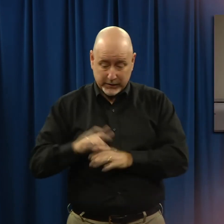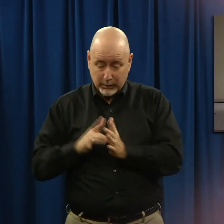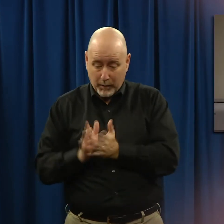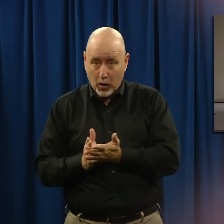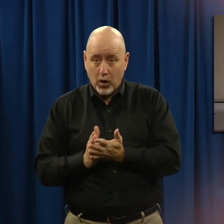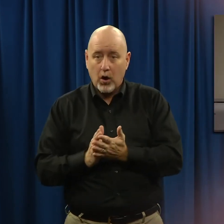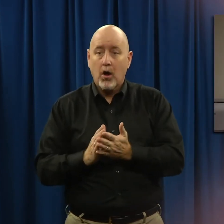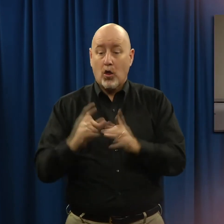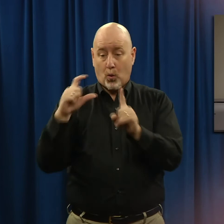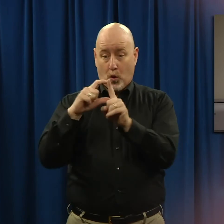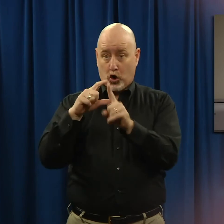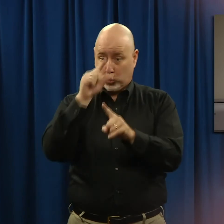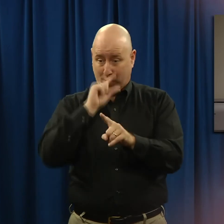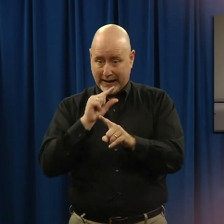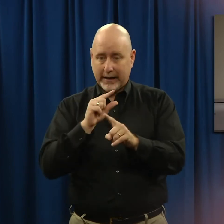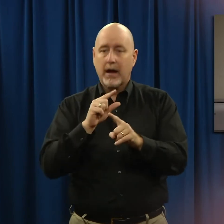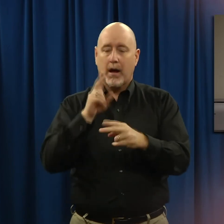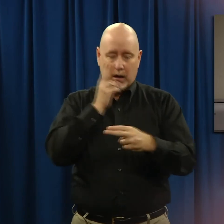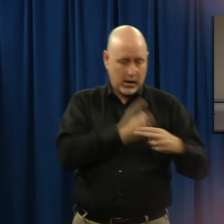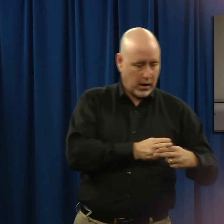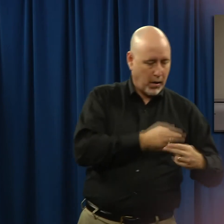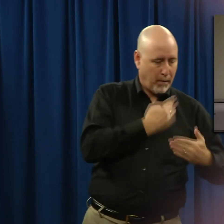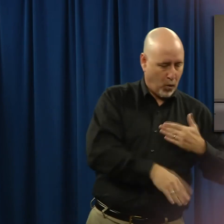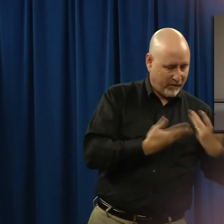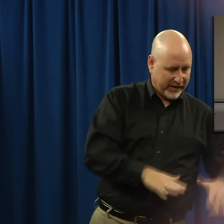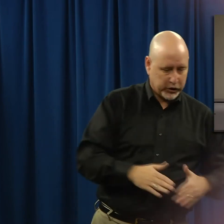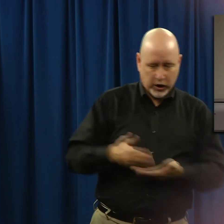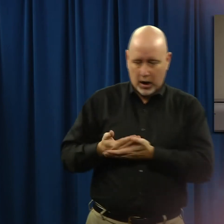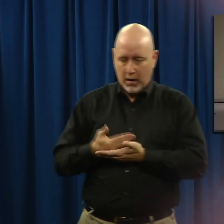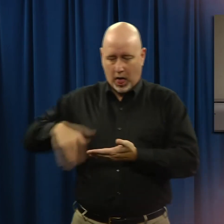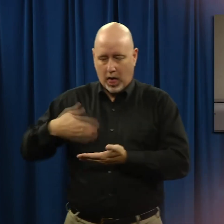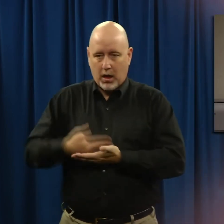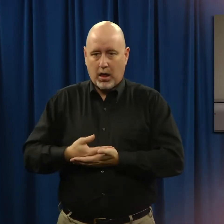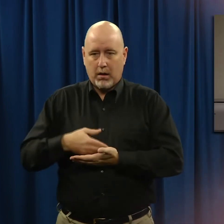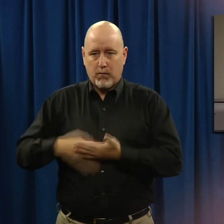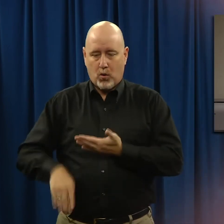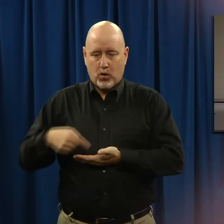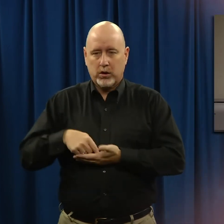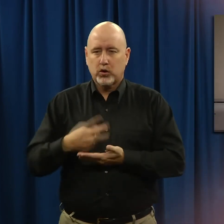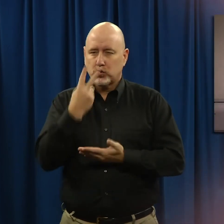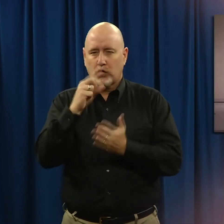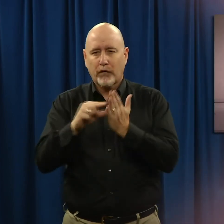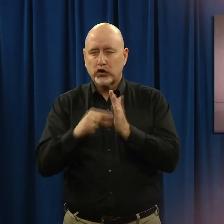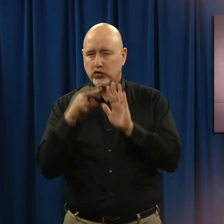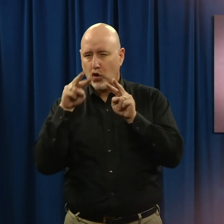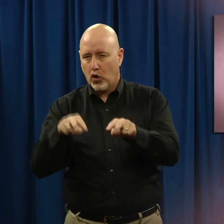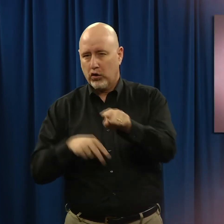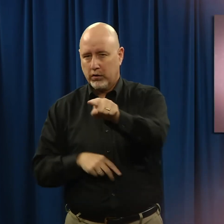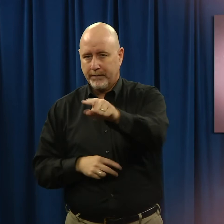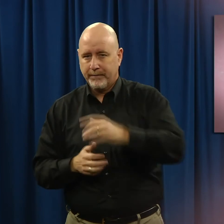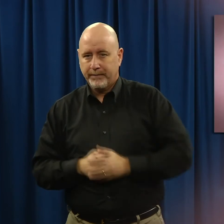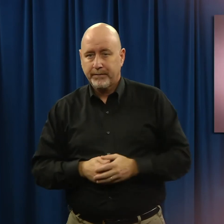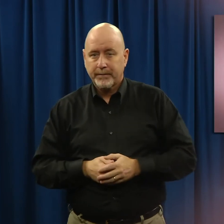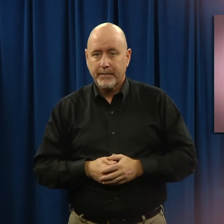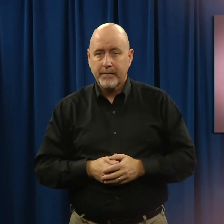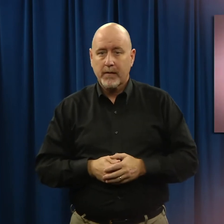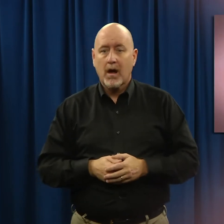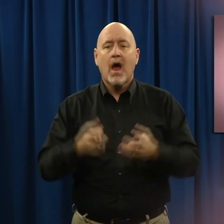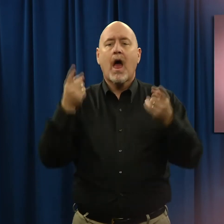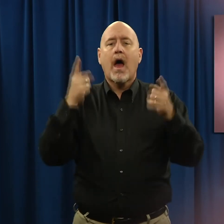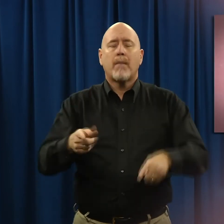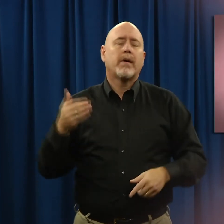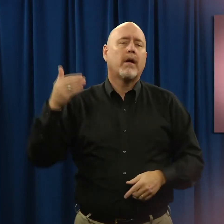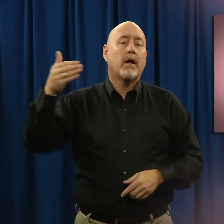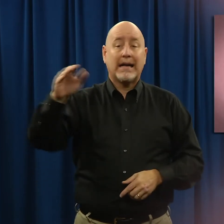an unborn child and a newborn child. Take a look at these two short verses. "And it came to pass